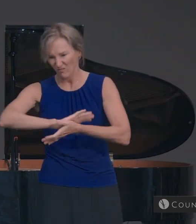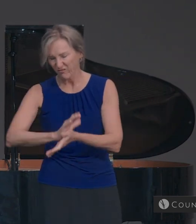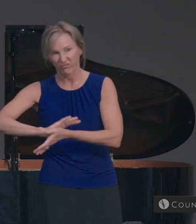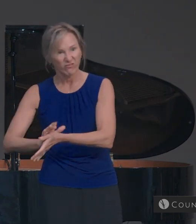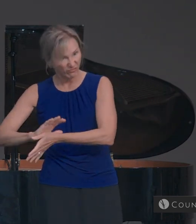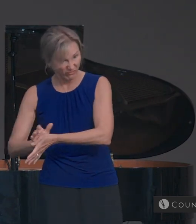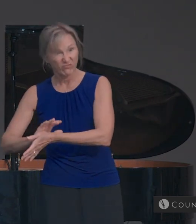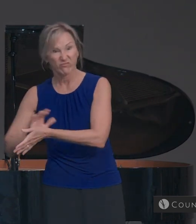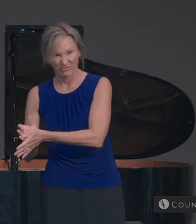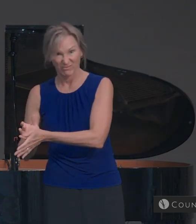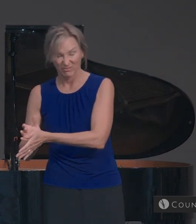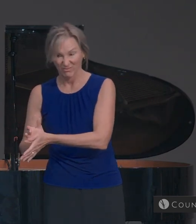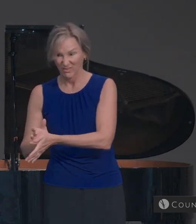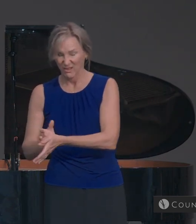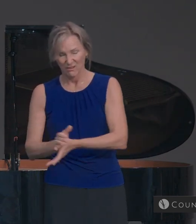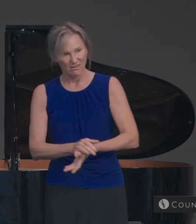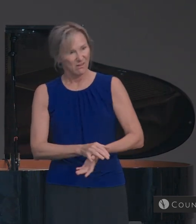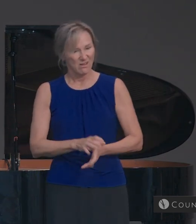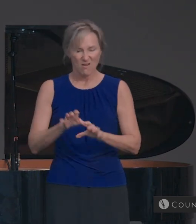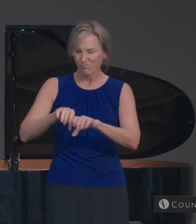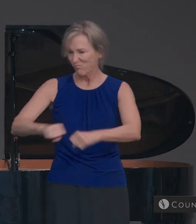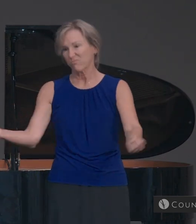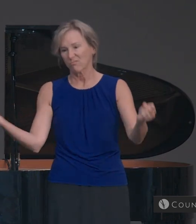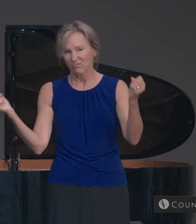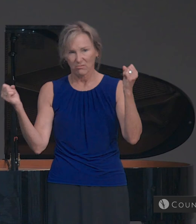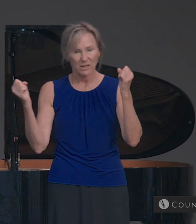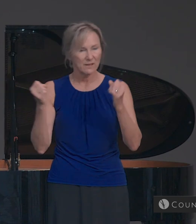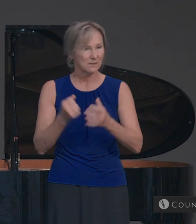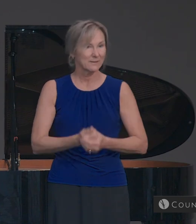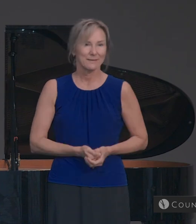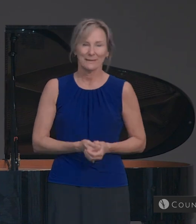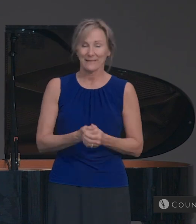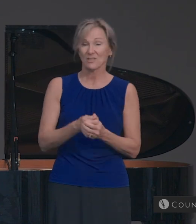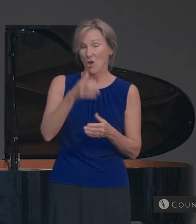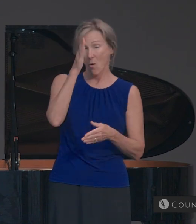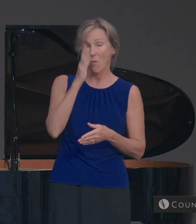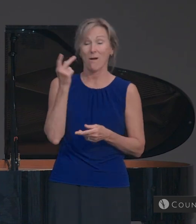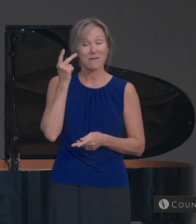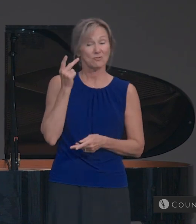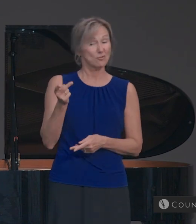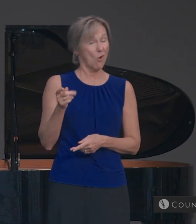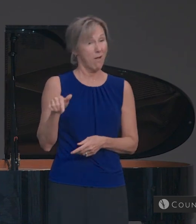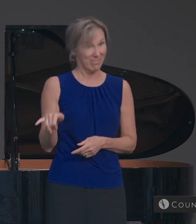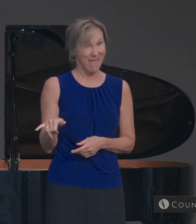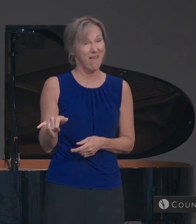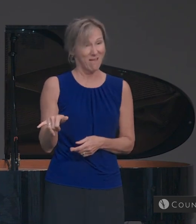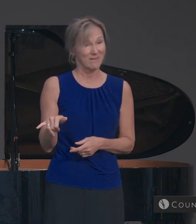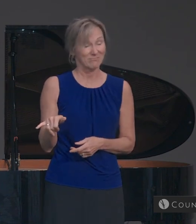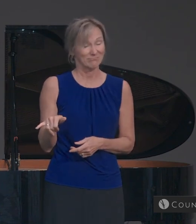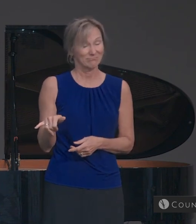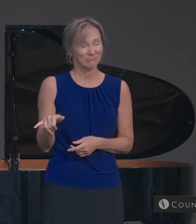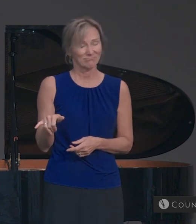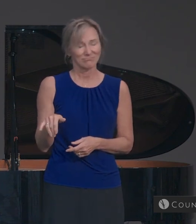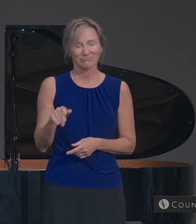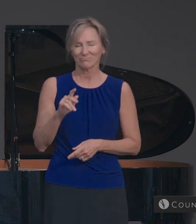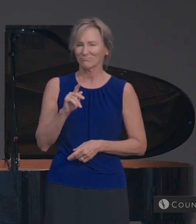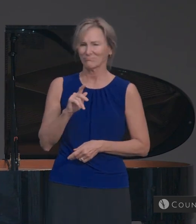had lifted up in the wilderness. It got broken to pieces under Hezekiah because he didn't want any remnants of idol worship.